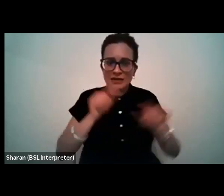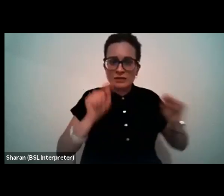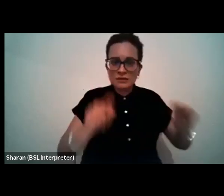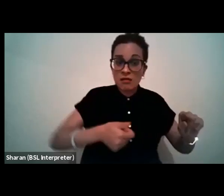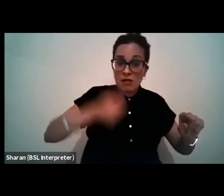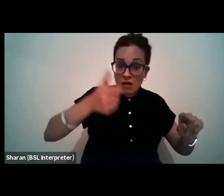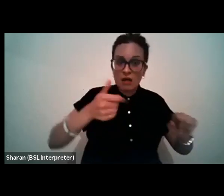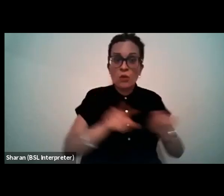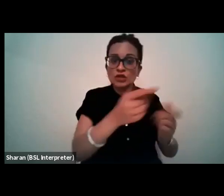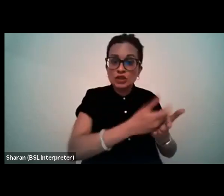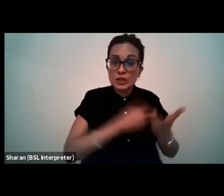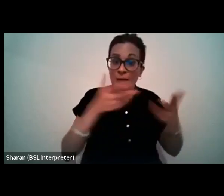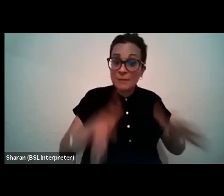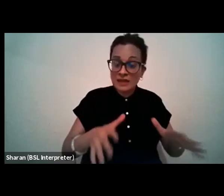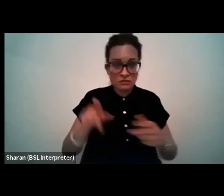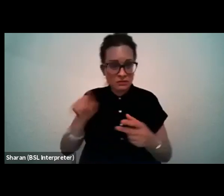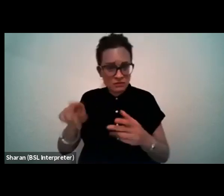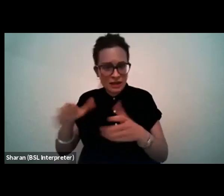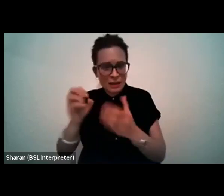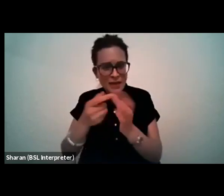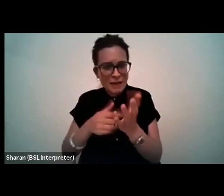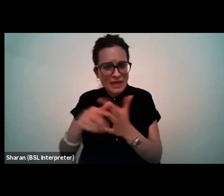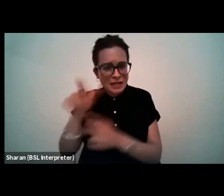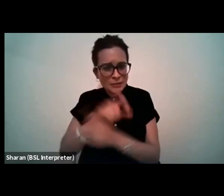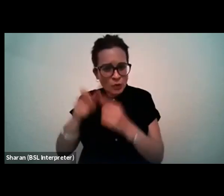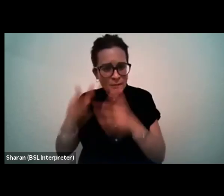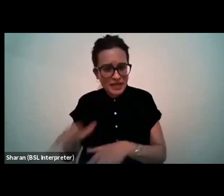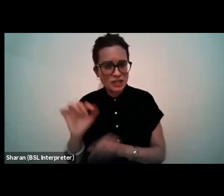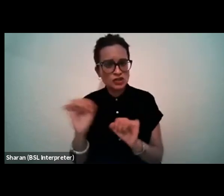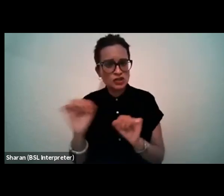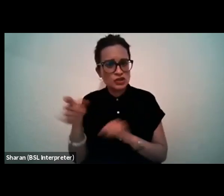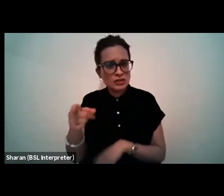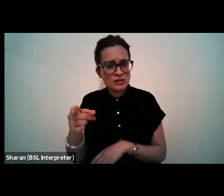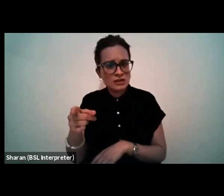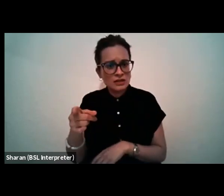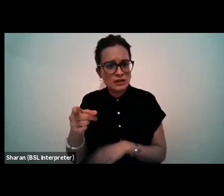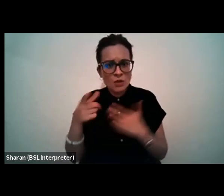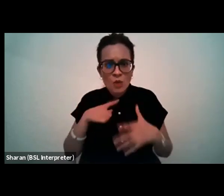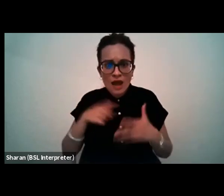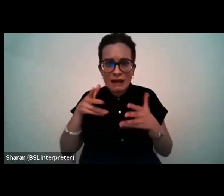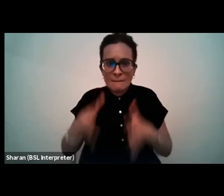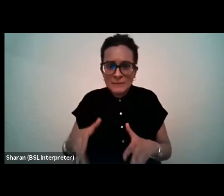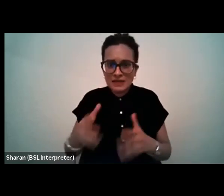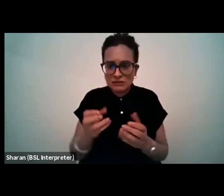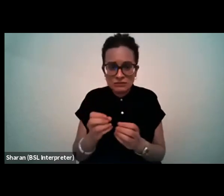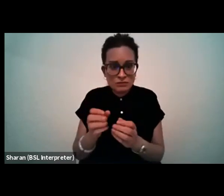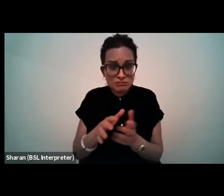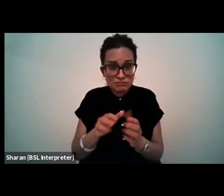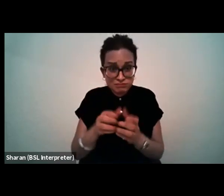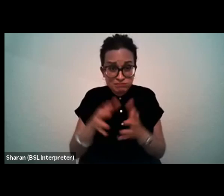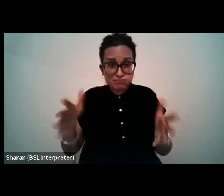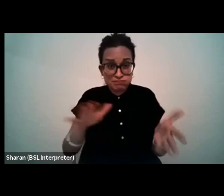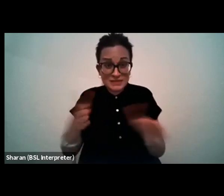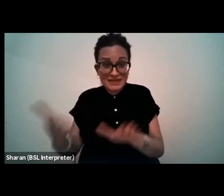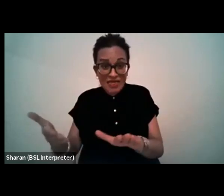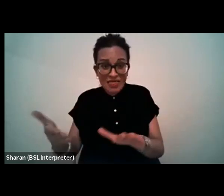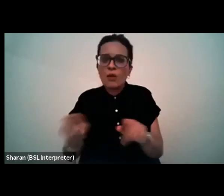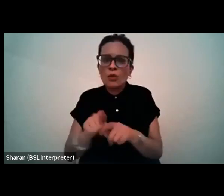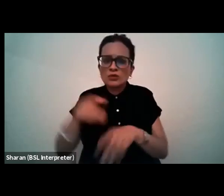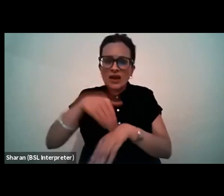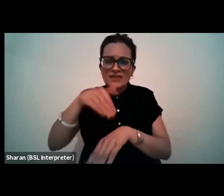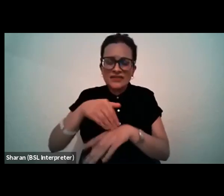and to shield them. That hasn't been done for the BAME community, despite the levels of death and disproportionate effects that we're